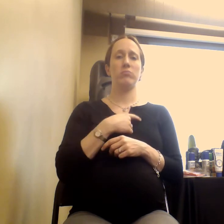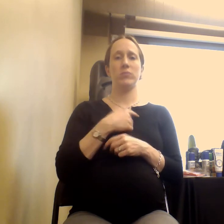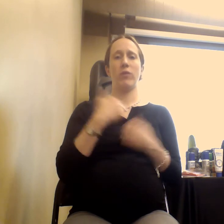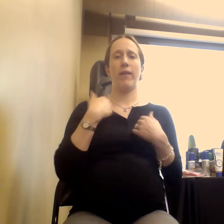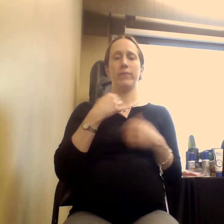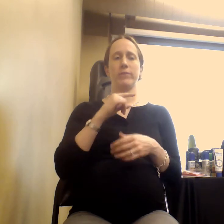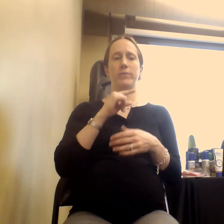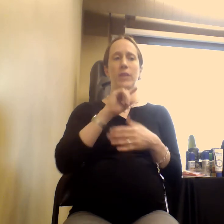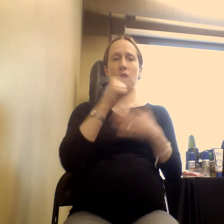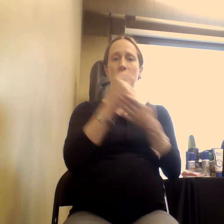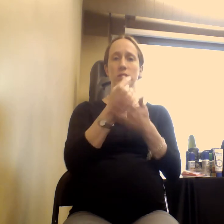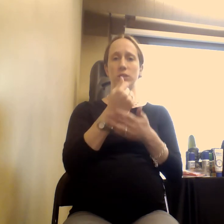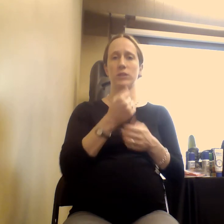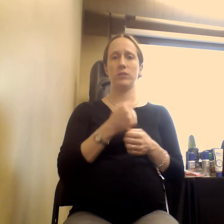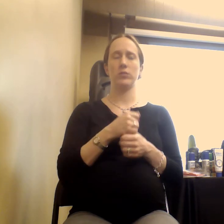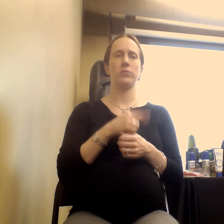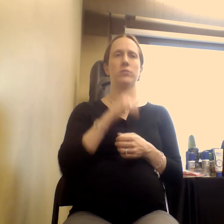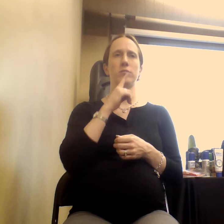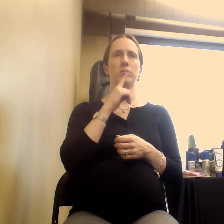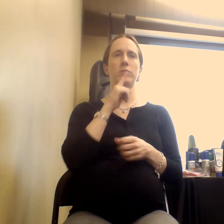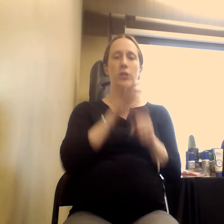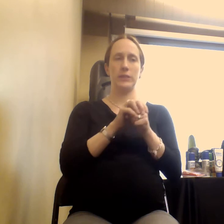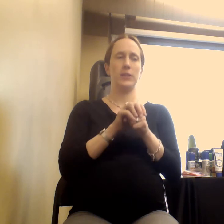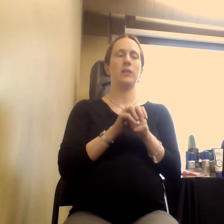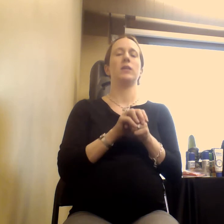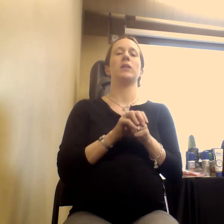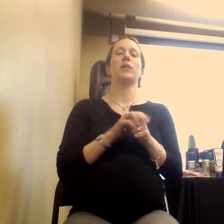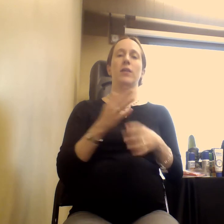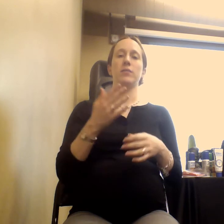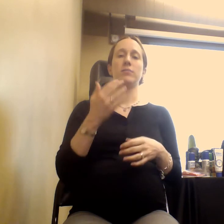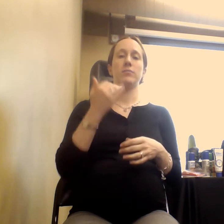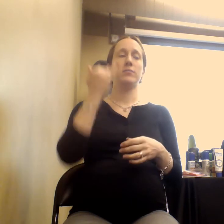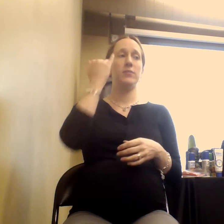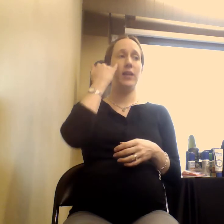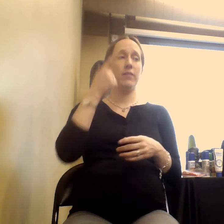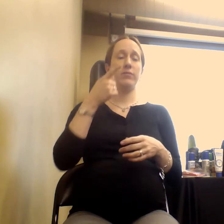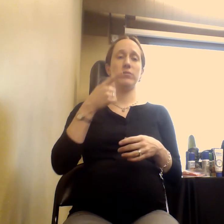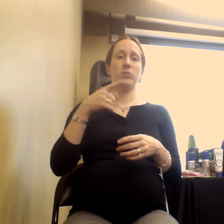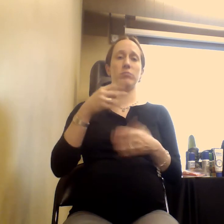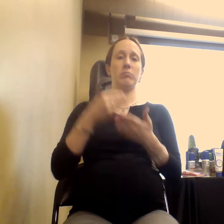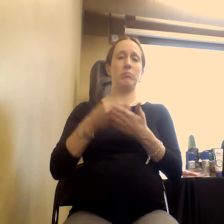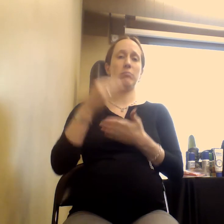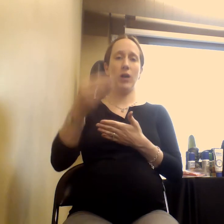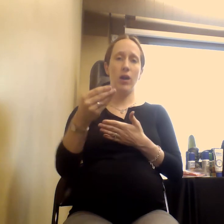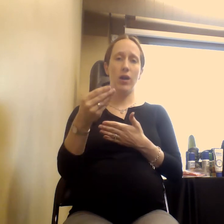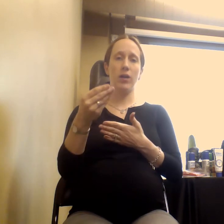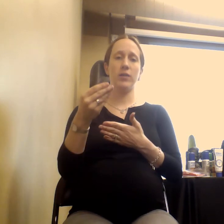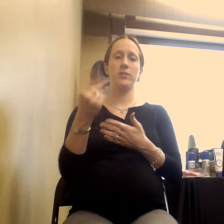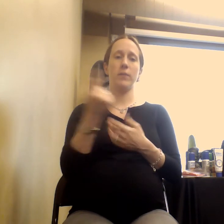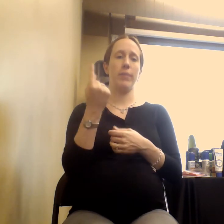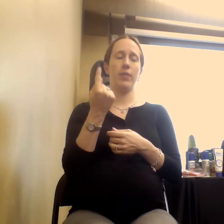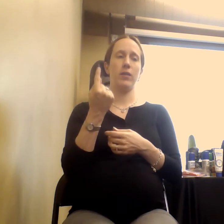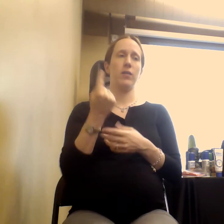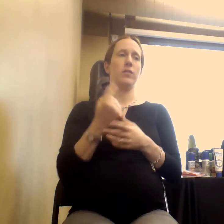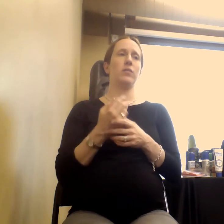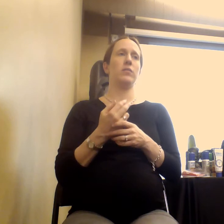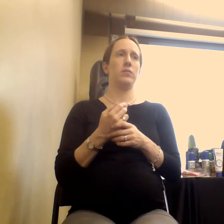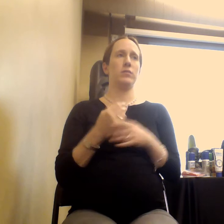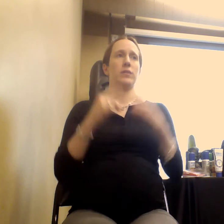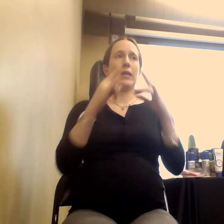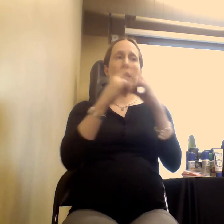tell people, as outdoors people ourselves, we firmly believe that if you buy a tent, a boot, or a t-shirt, you need